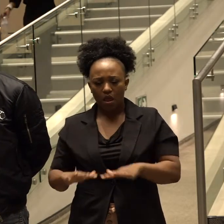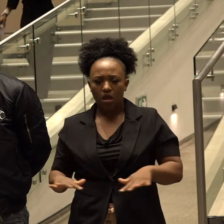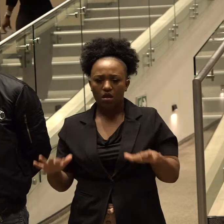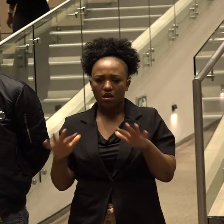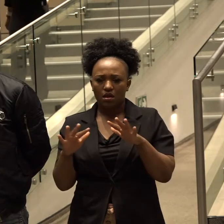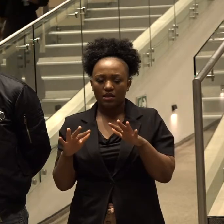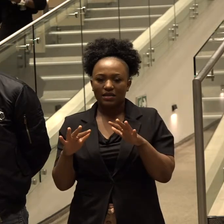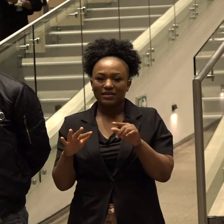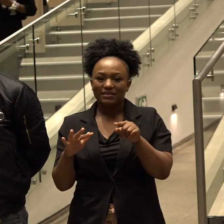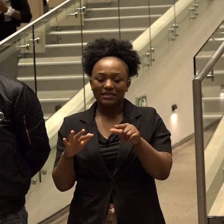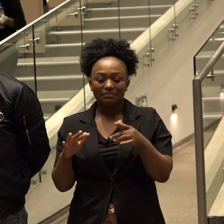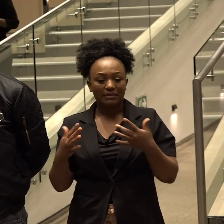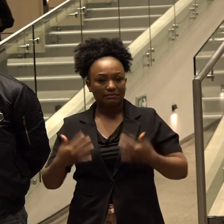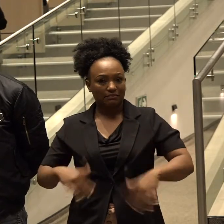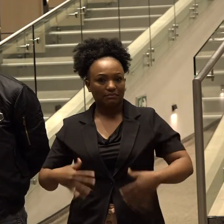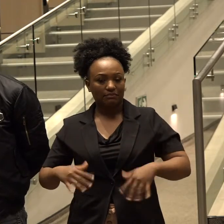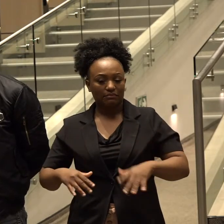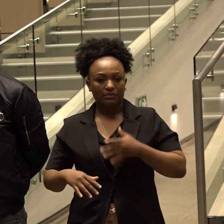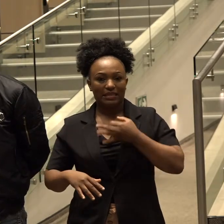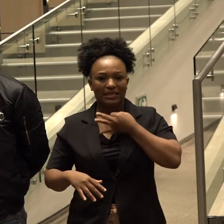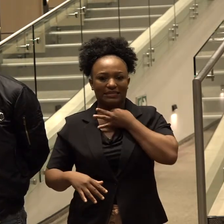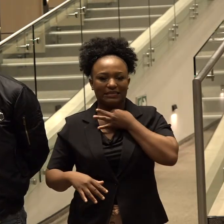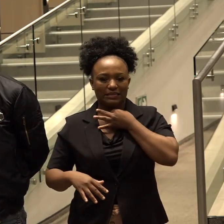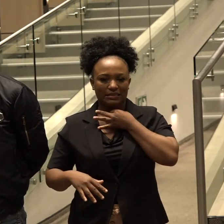also falls under security